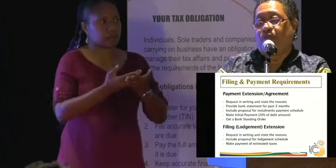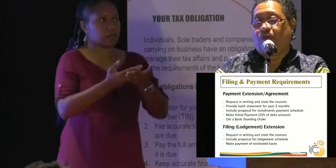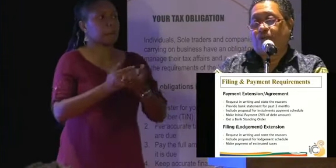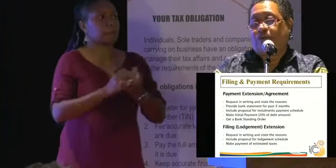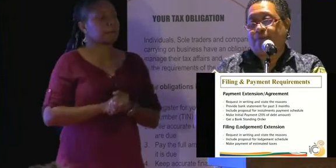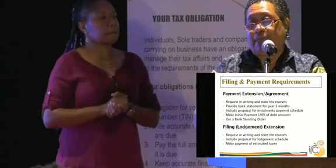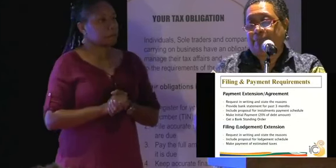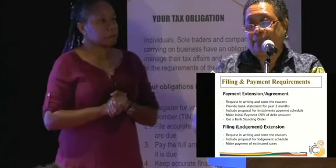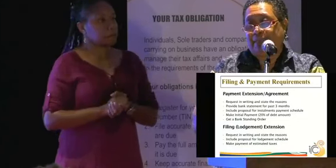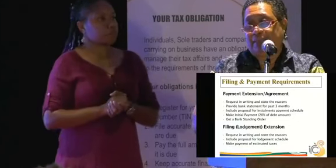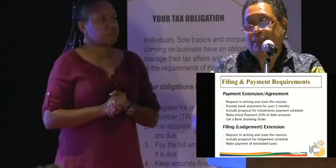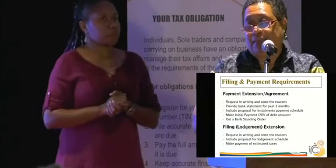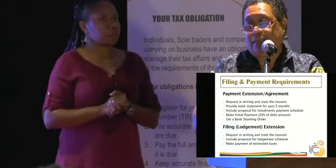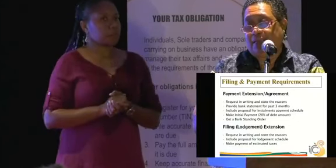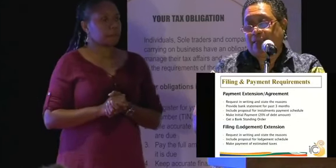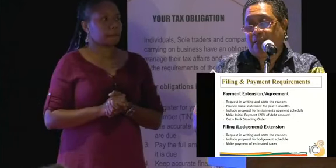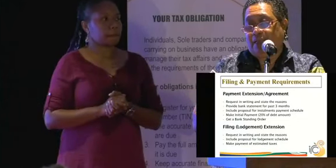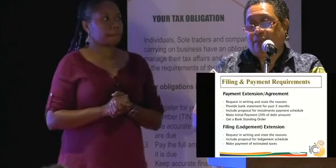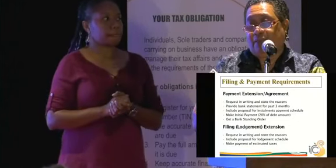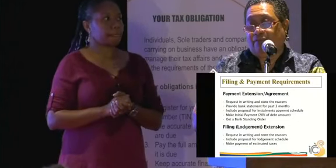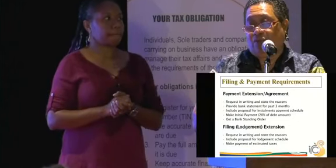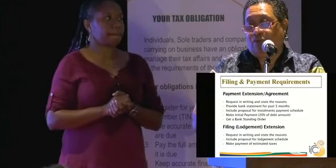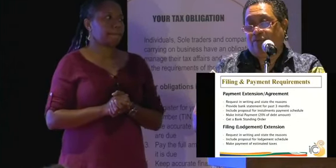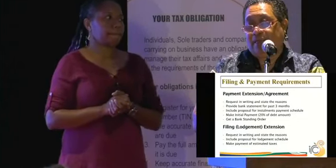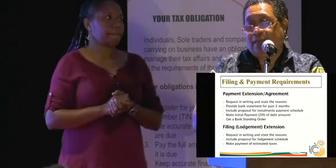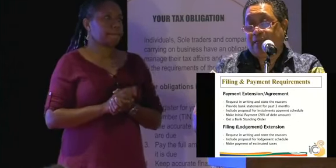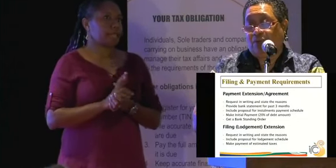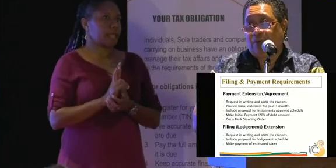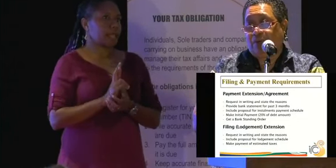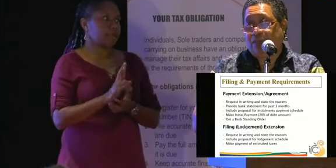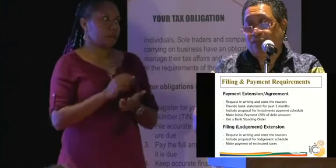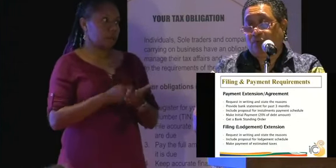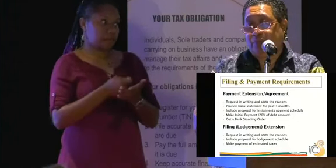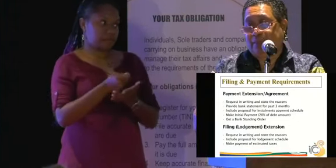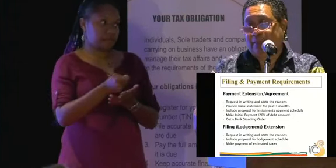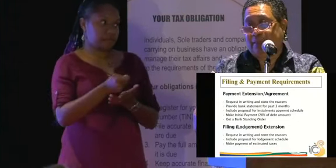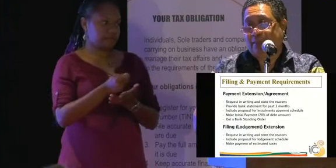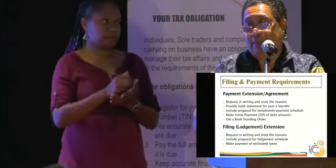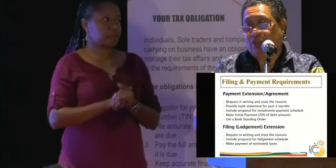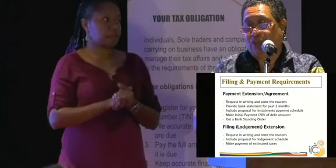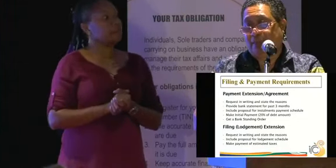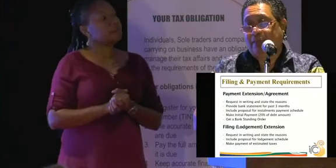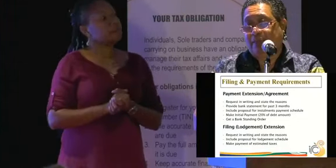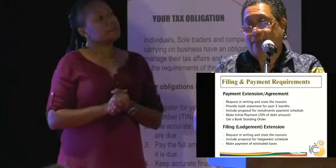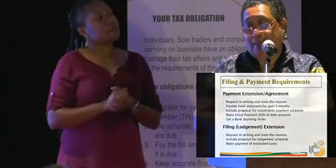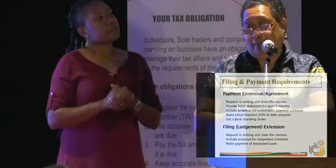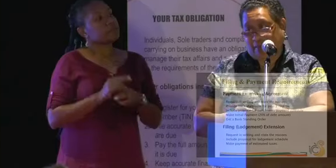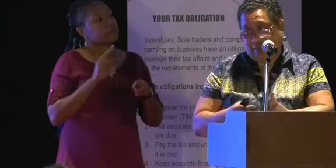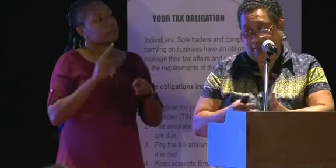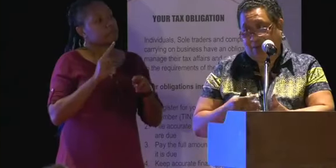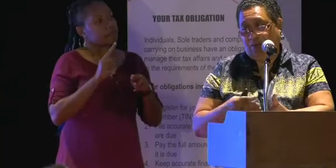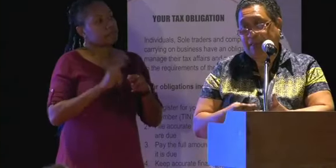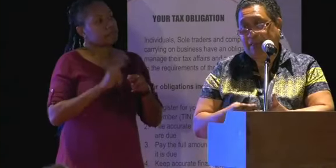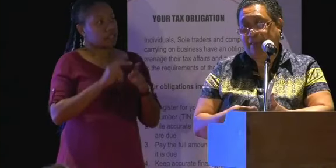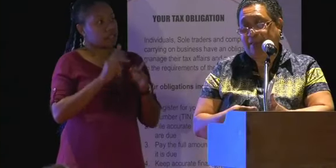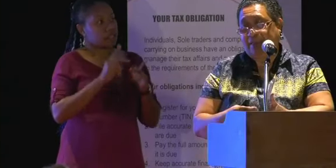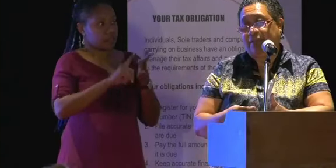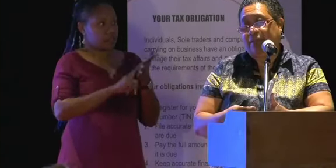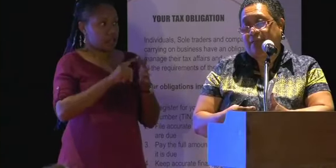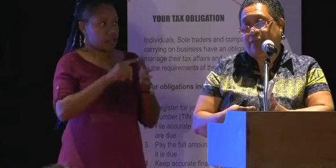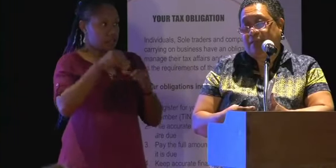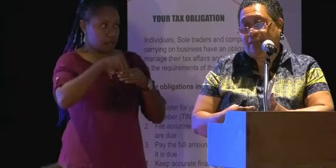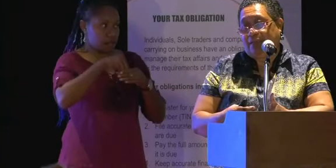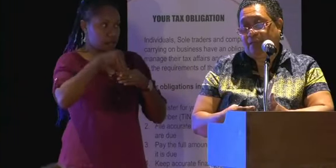that's for payment. For filing or lodgement extension, you do the